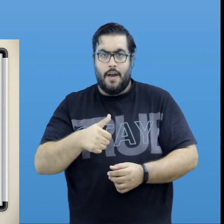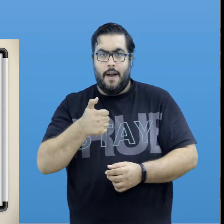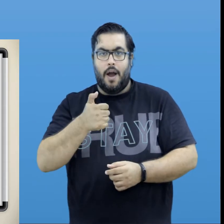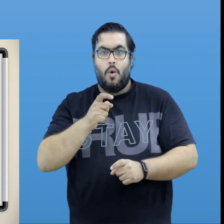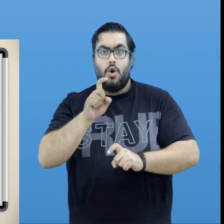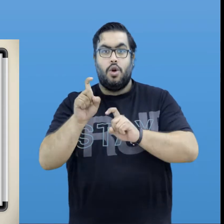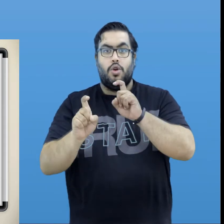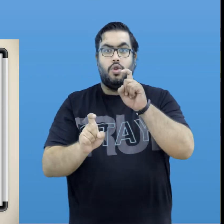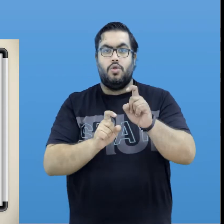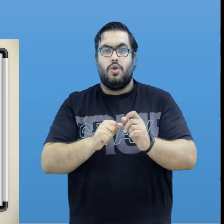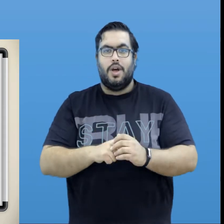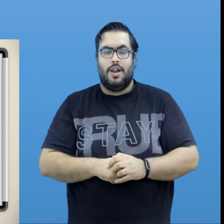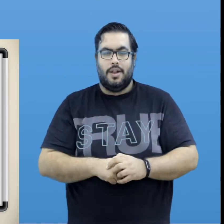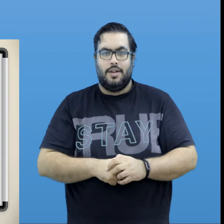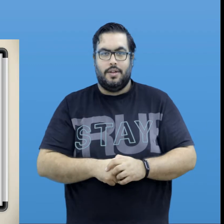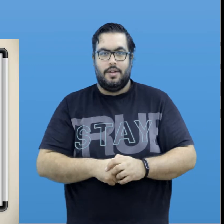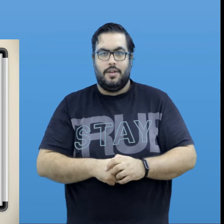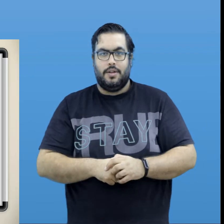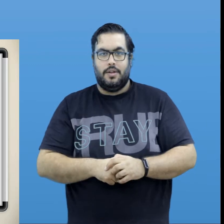vital.